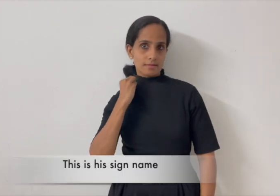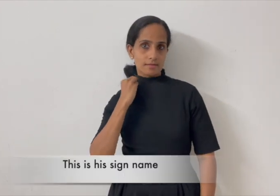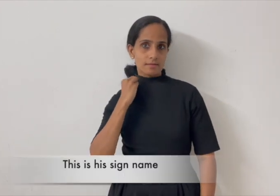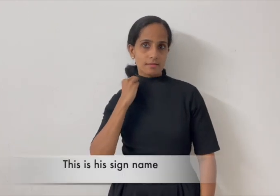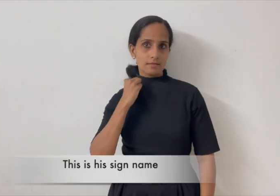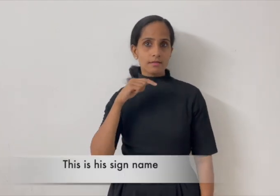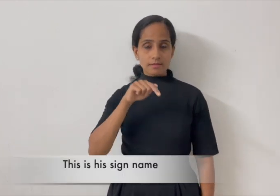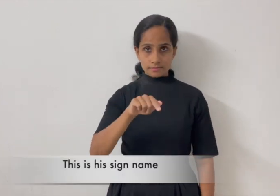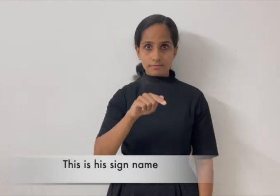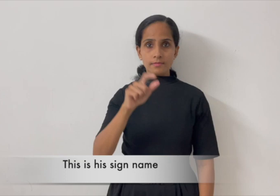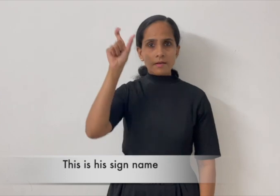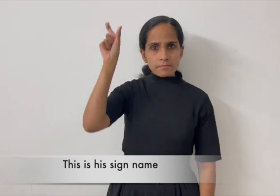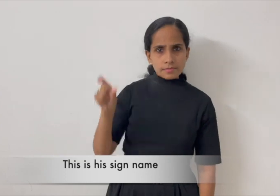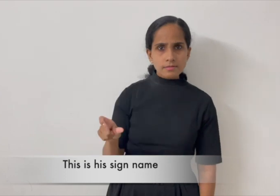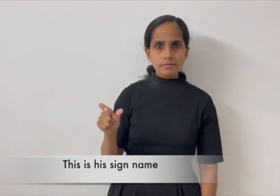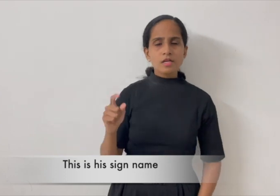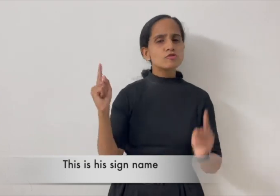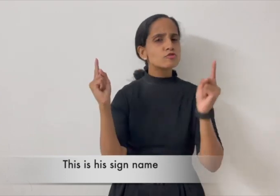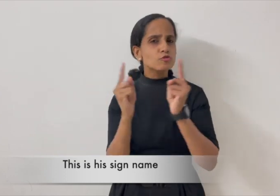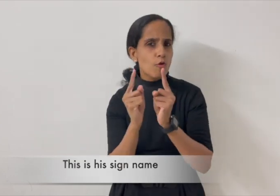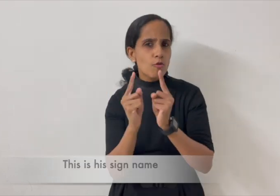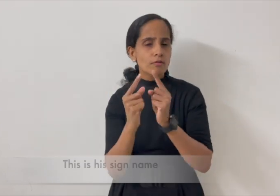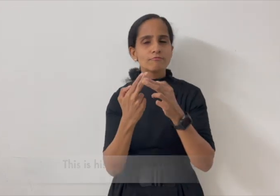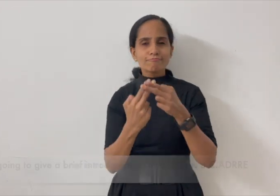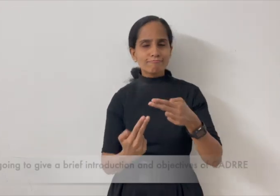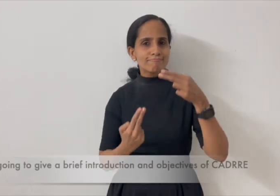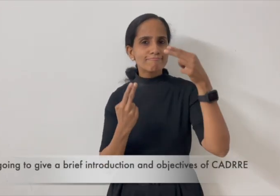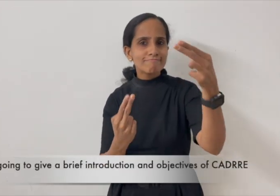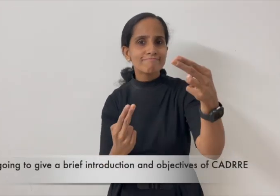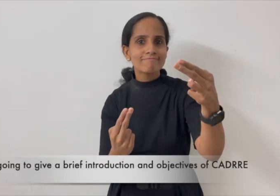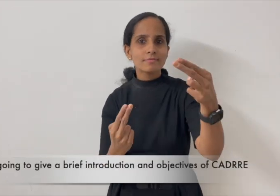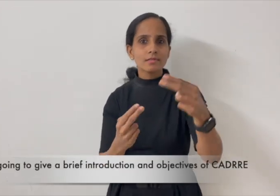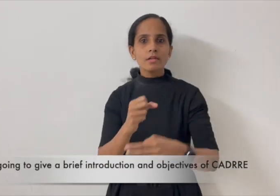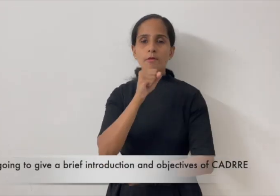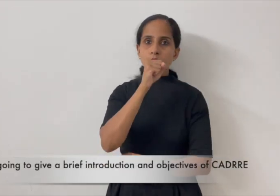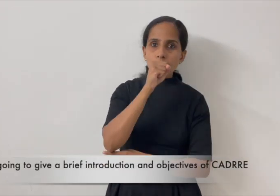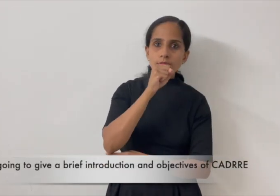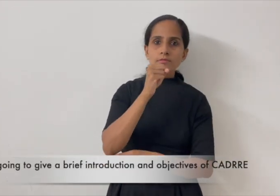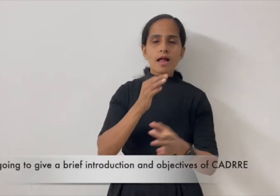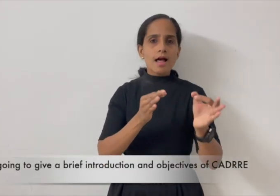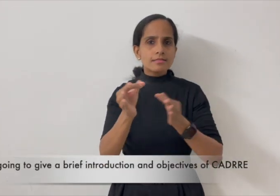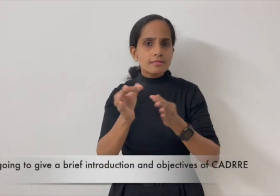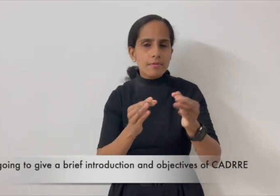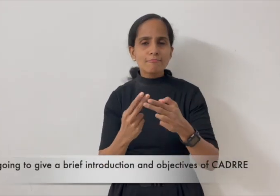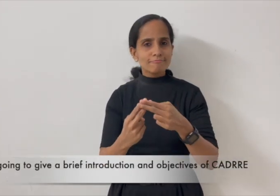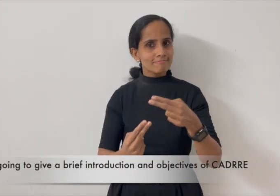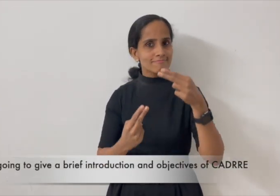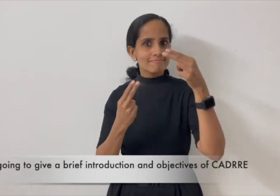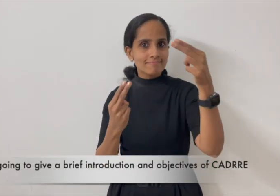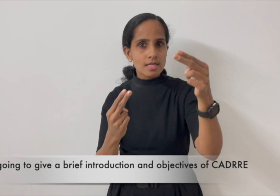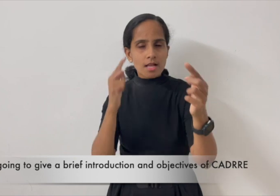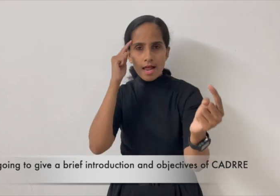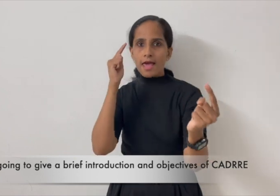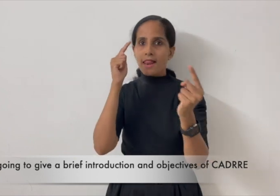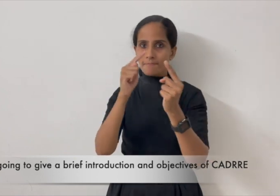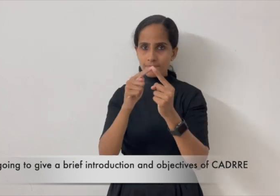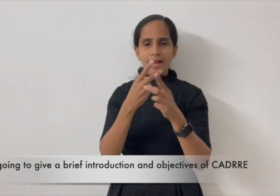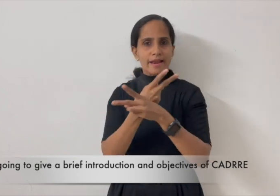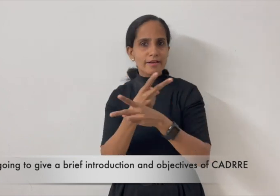This is his sign name. He is going to give a brief introduction and